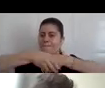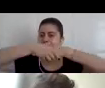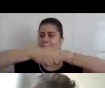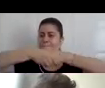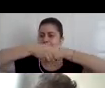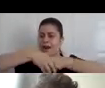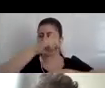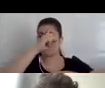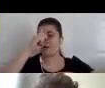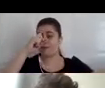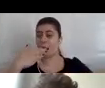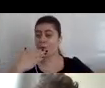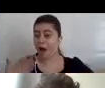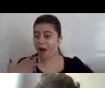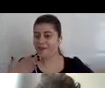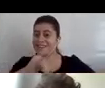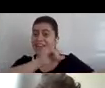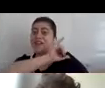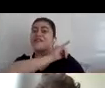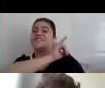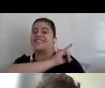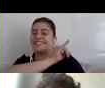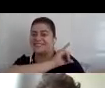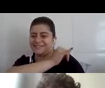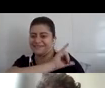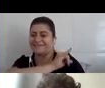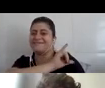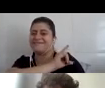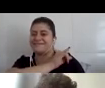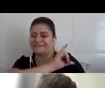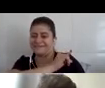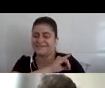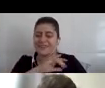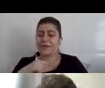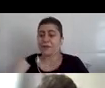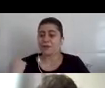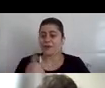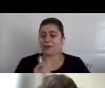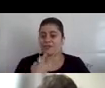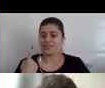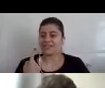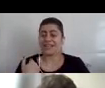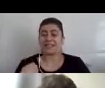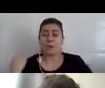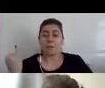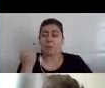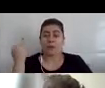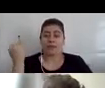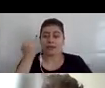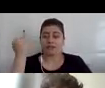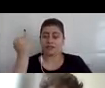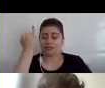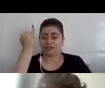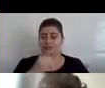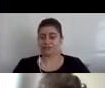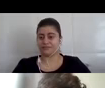Janeiro. For us, it's very important. So it's also a moment to thank the city of Rio